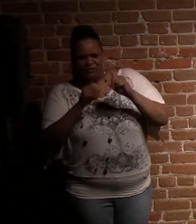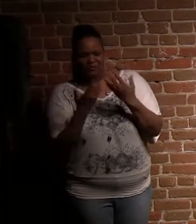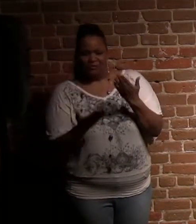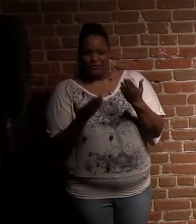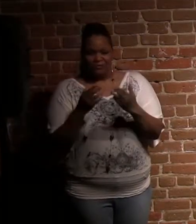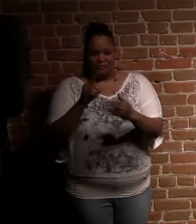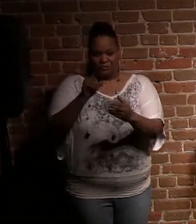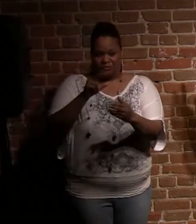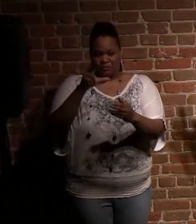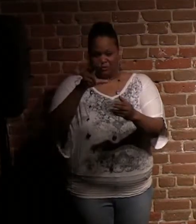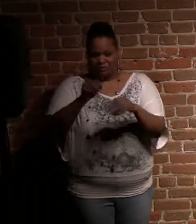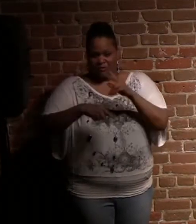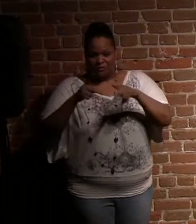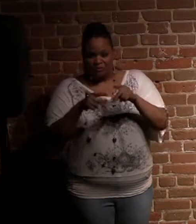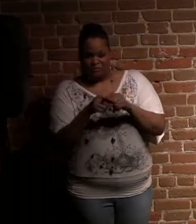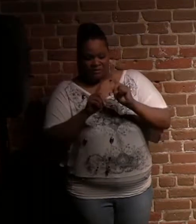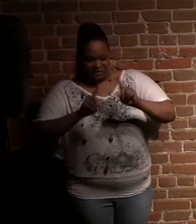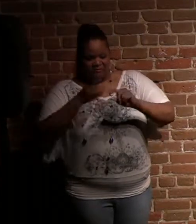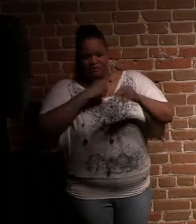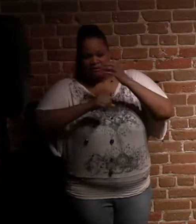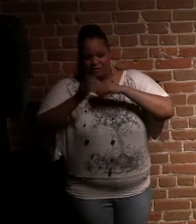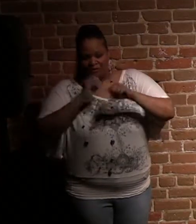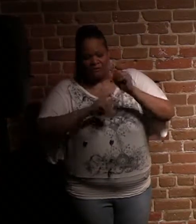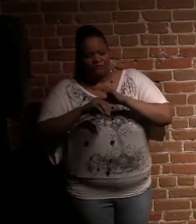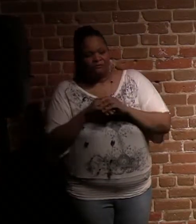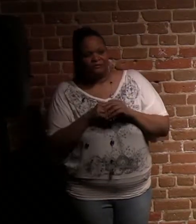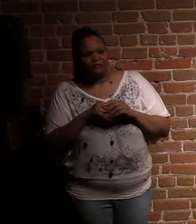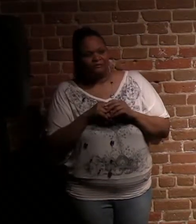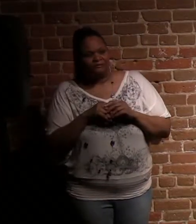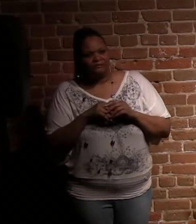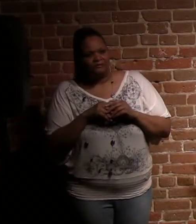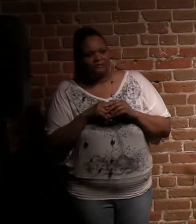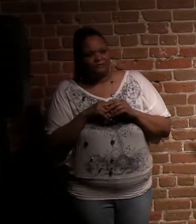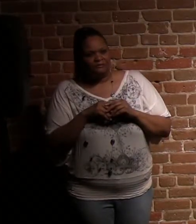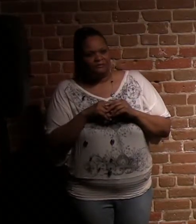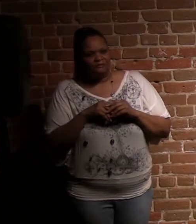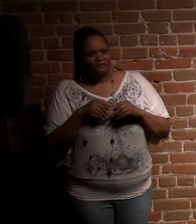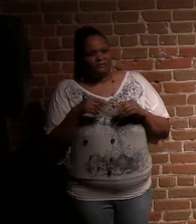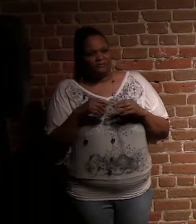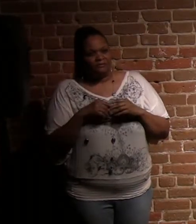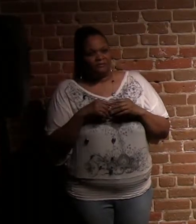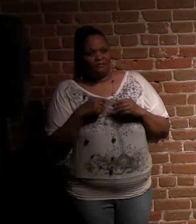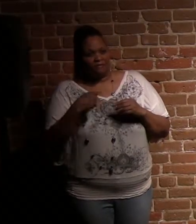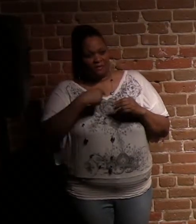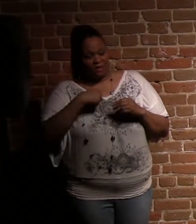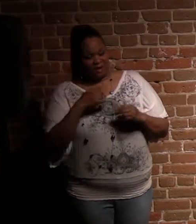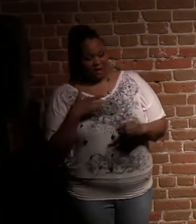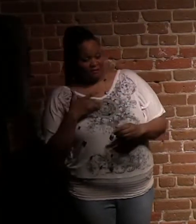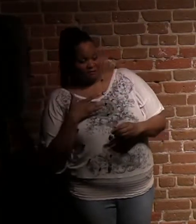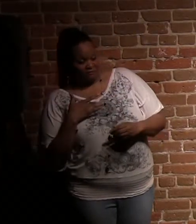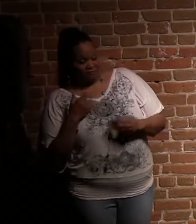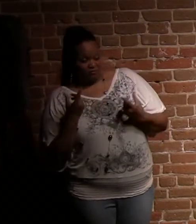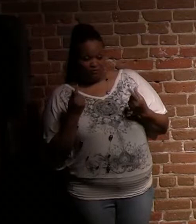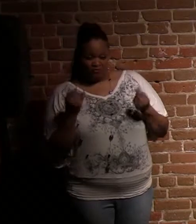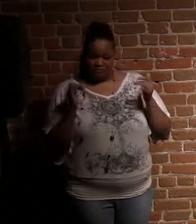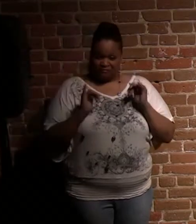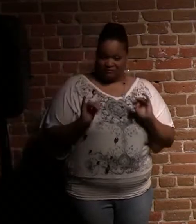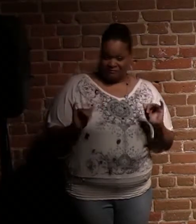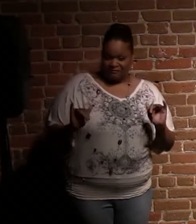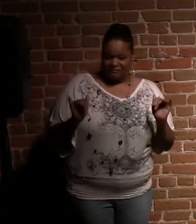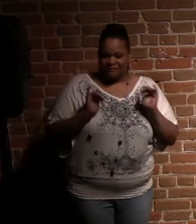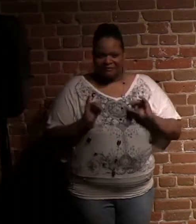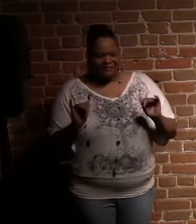30. All ages. And so I, of course, when in Rome, I took off my